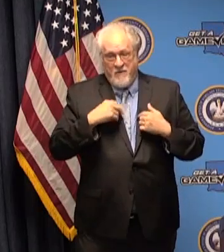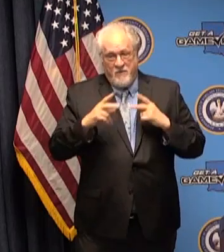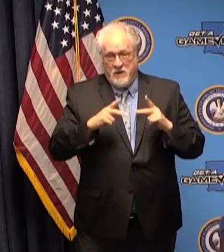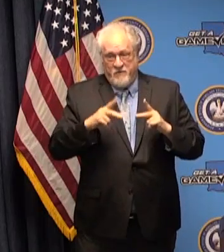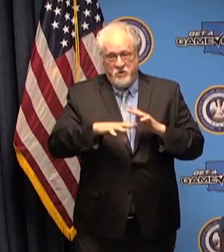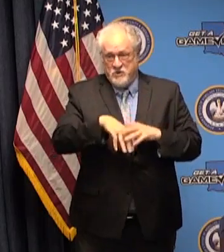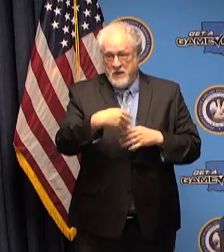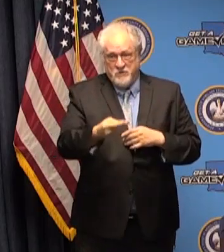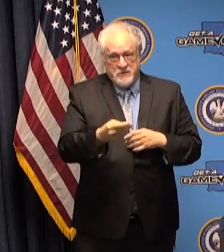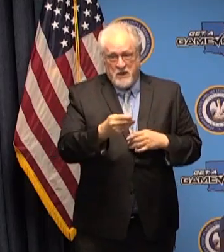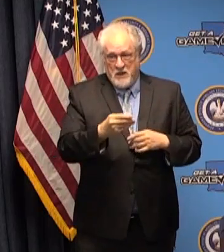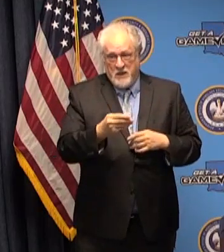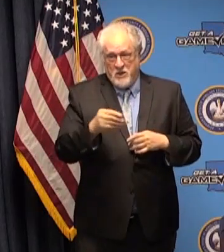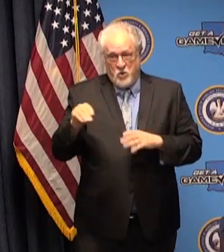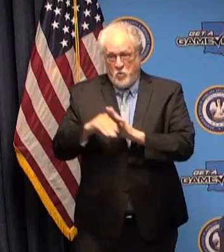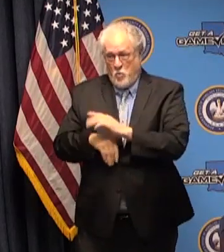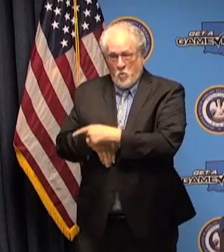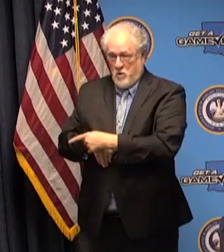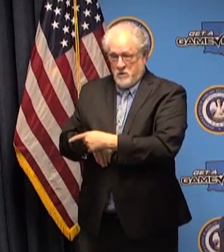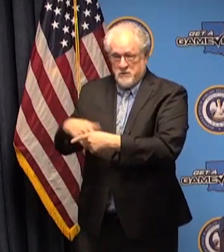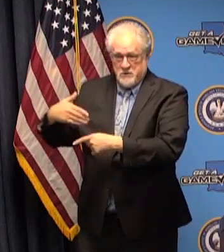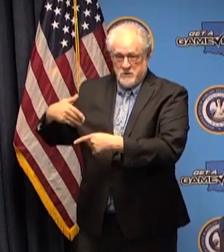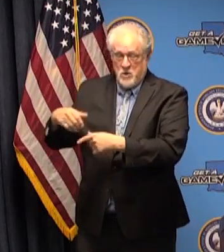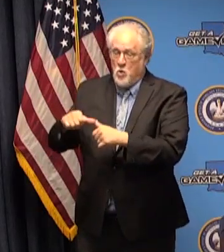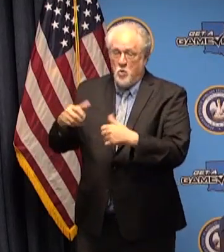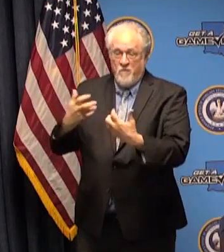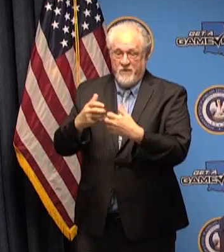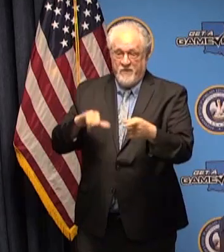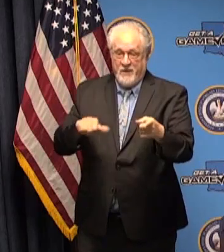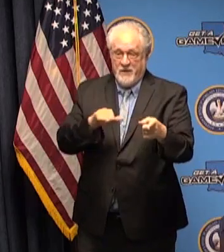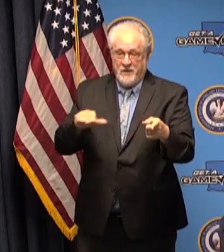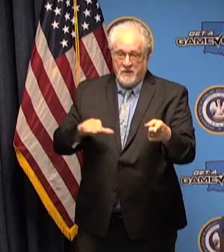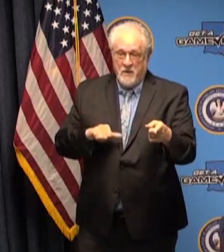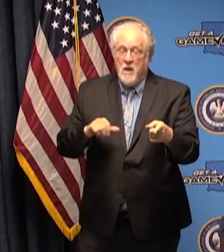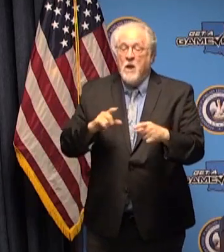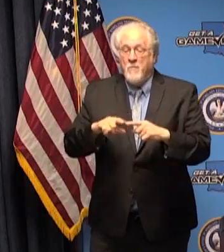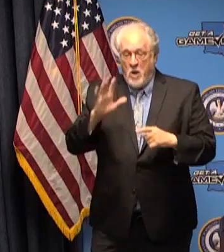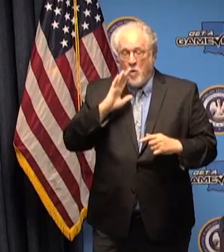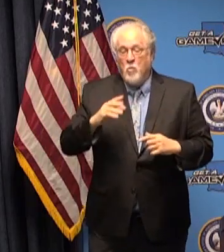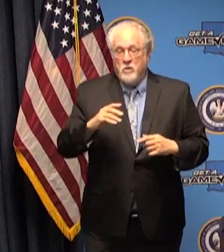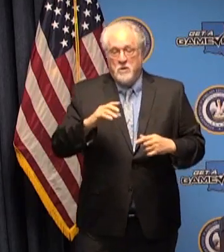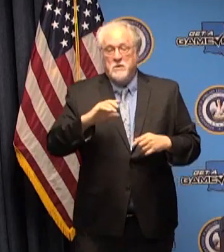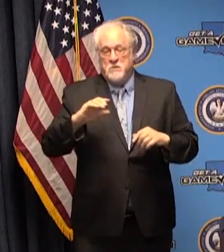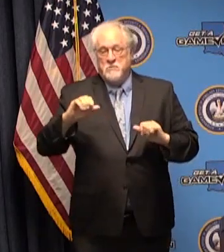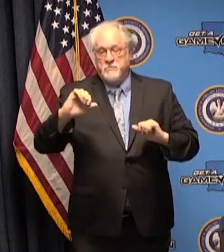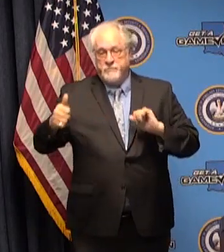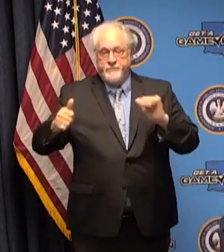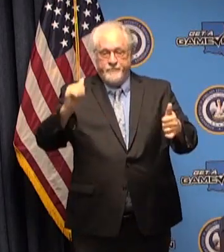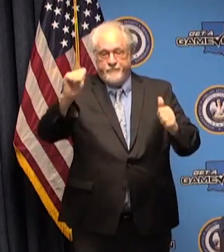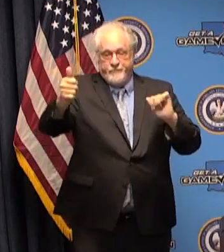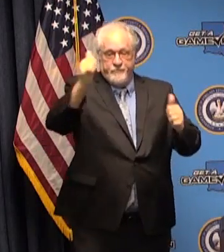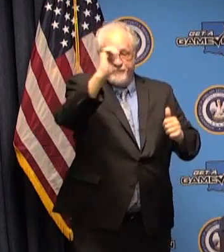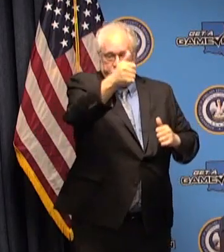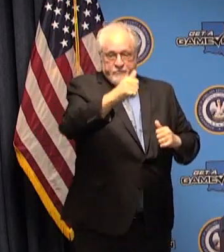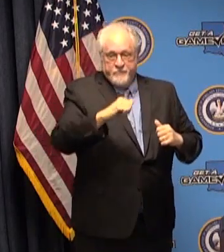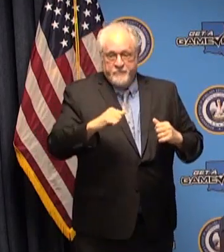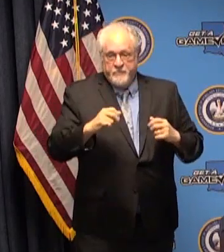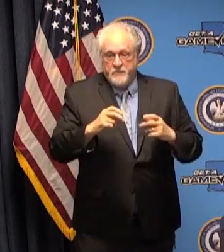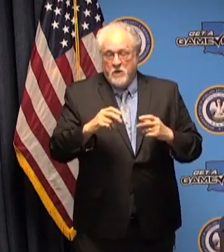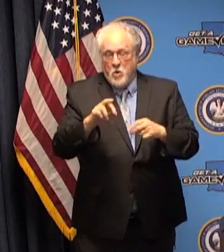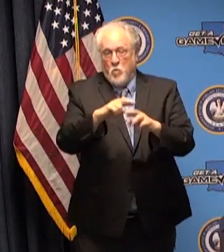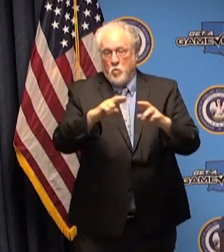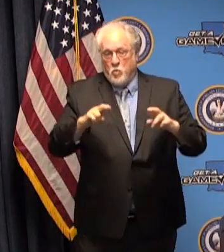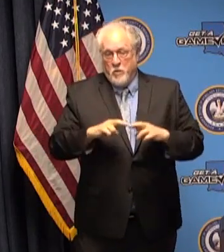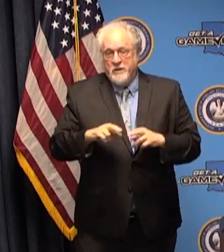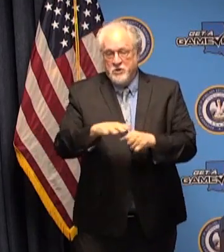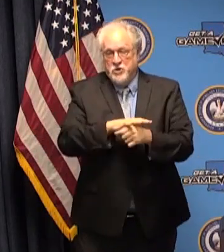individuals outside of the New Orleans metropolitan area who fit this category, but you're going to see us stand up these sites, these